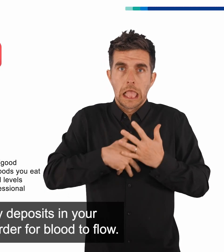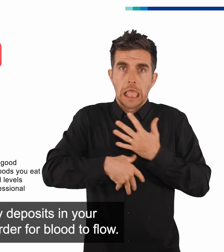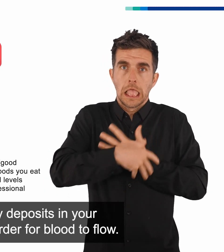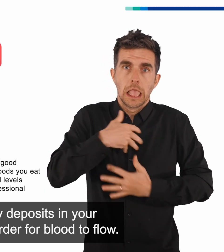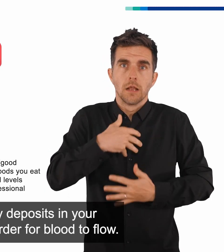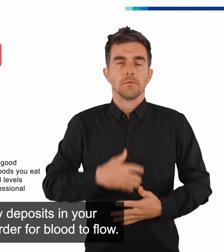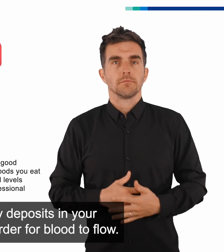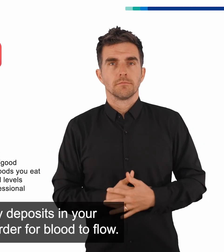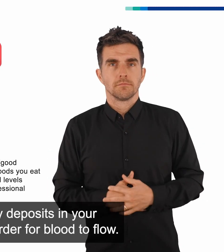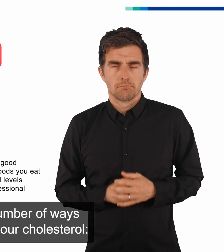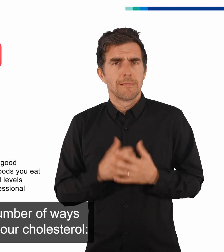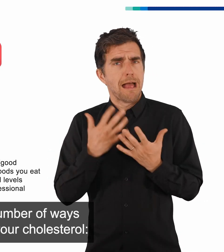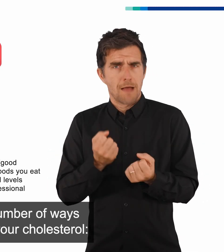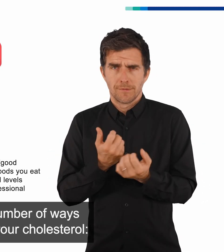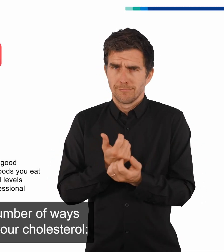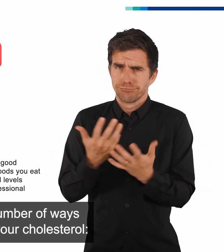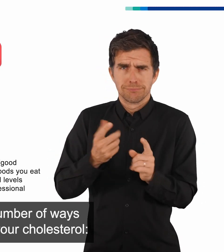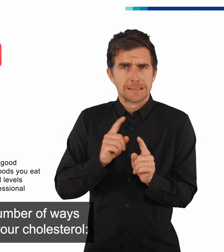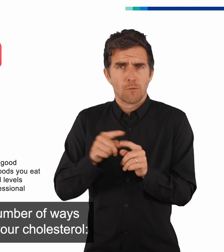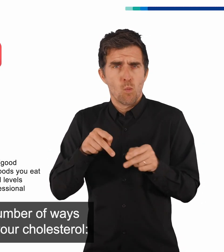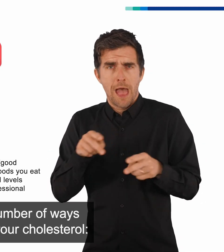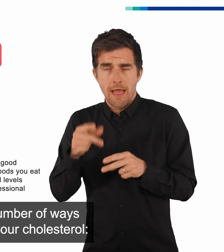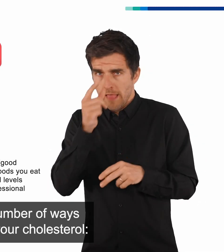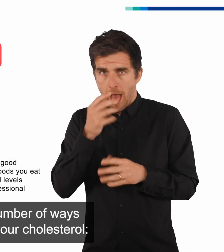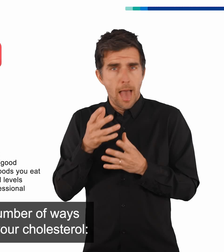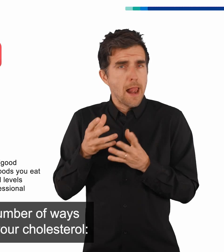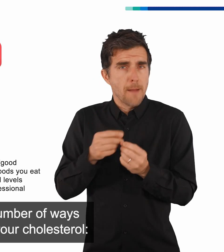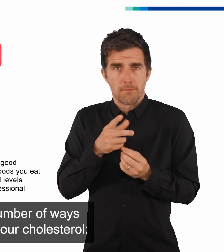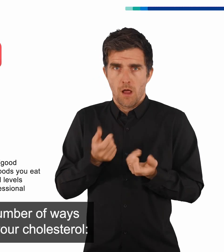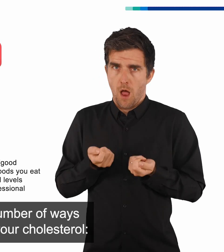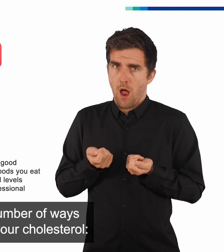Discuss your cholesterol levels with your healthcare professional.